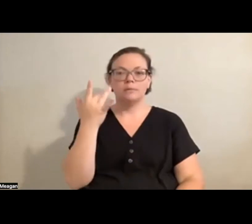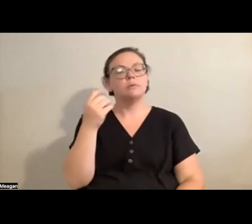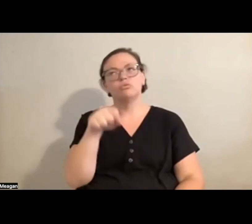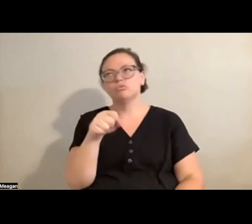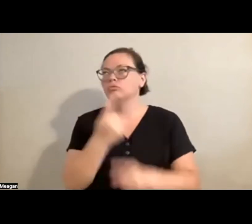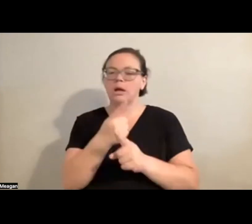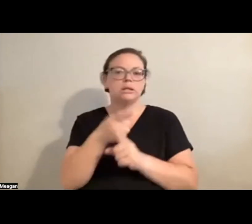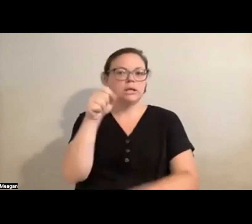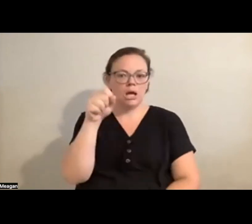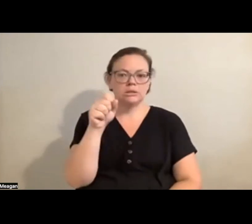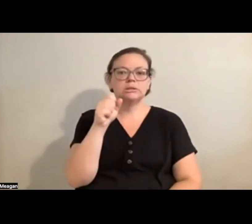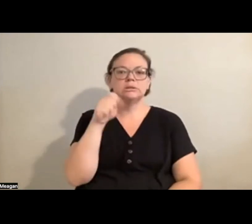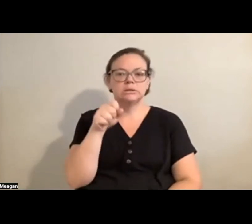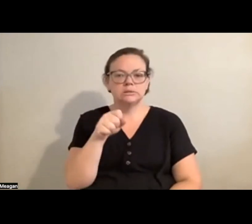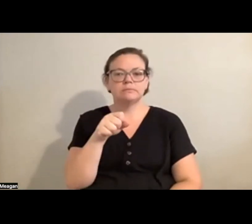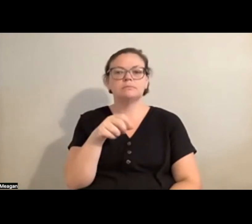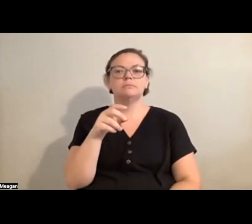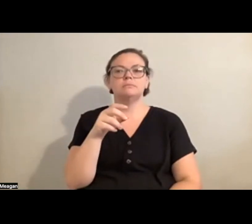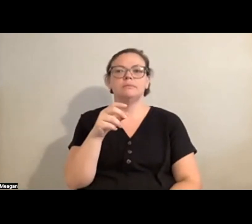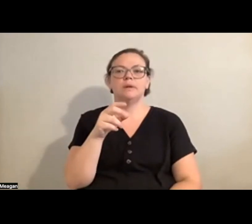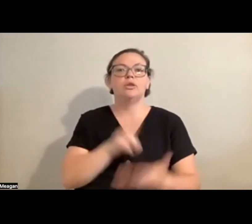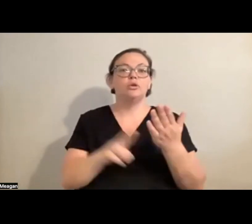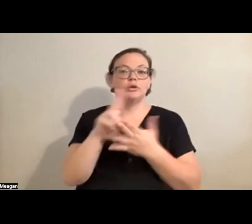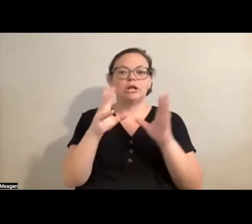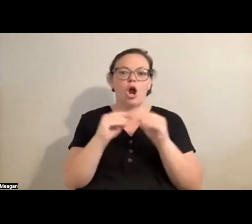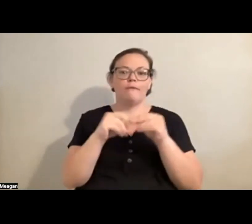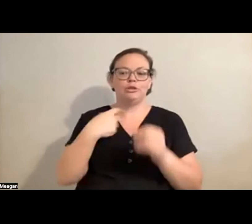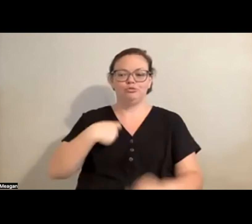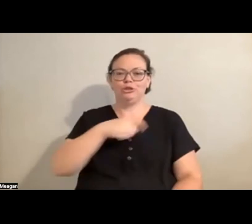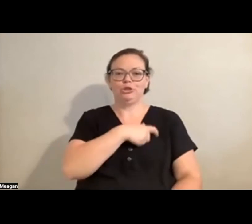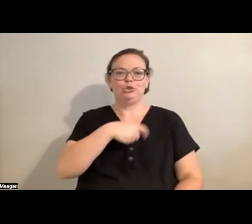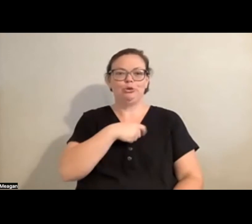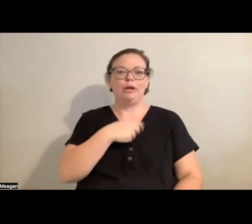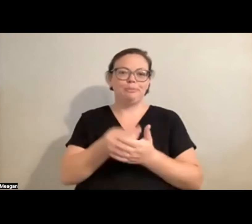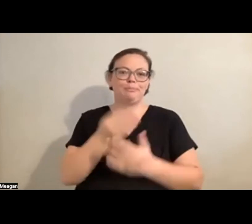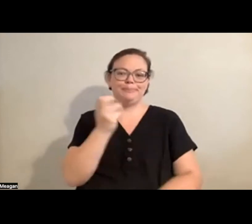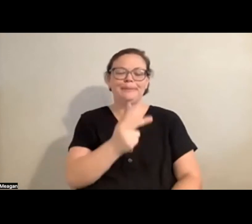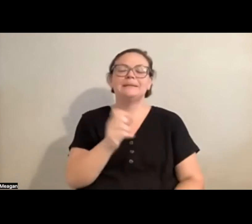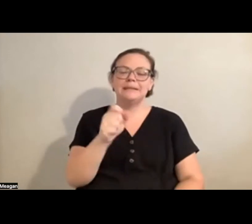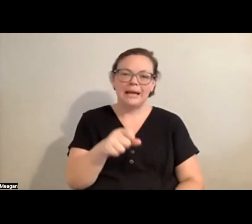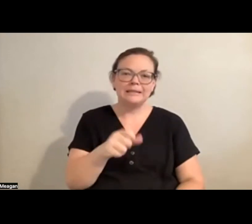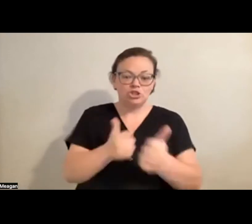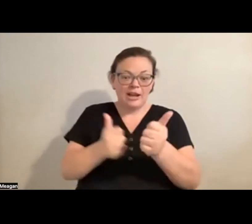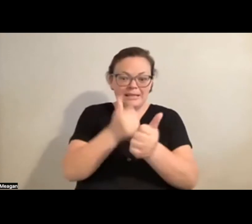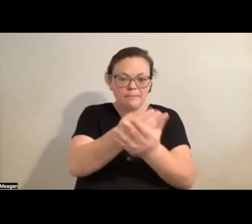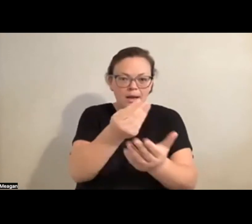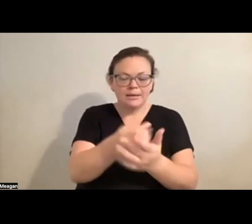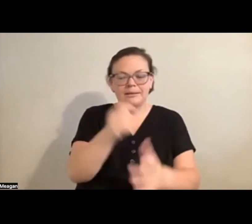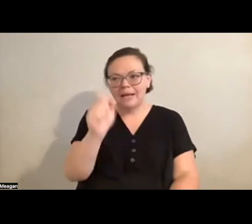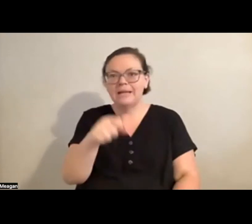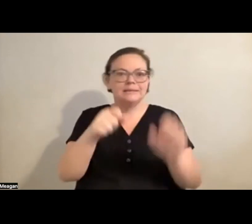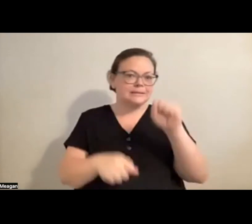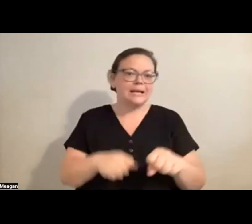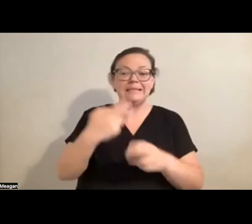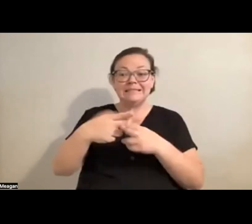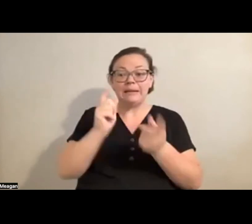Yes. Yes. University conference registration reimbursement. Yes. Chasing the money. Yes, yes. Name